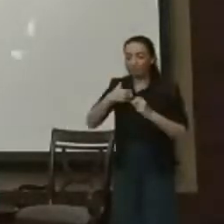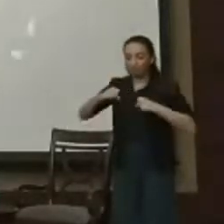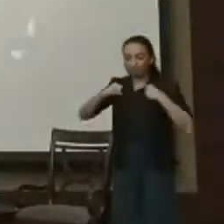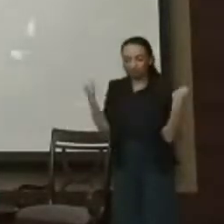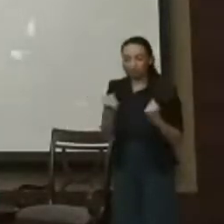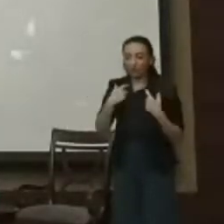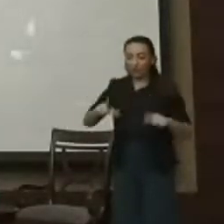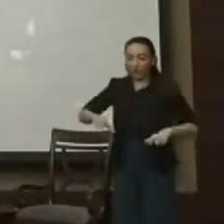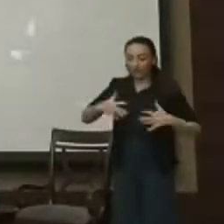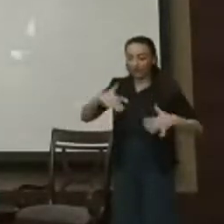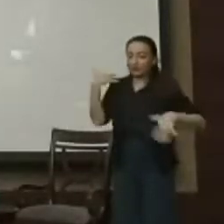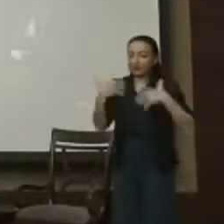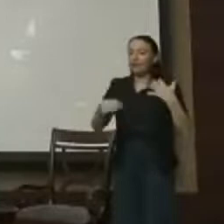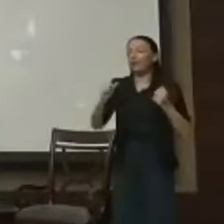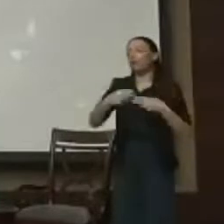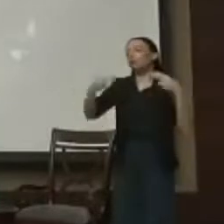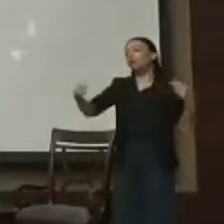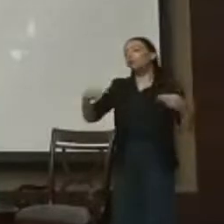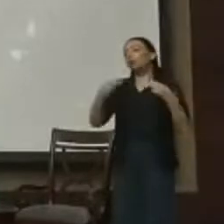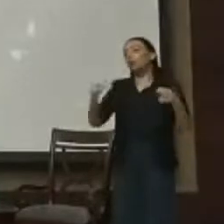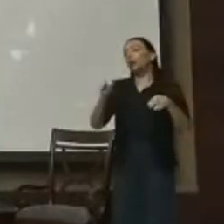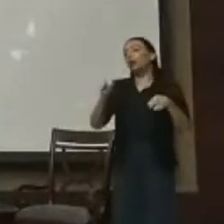triumphs.